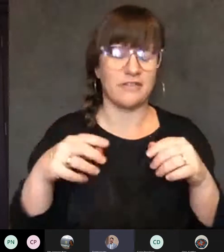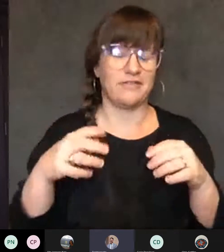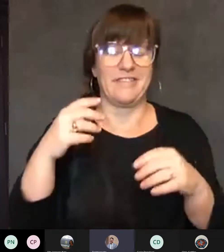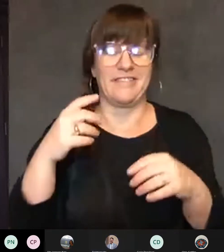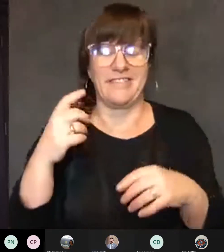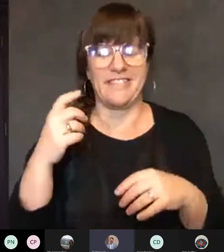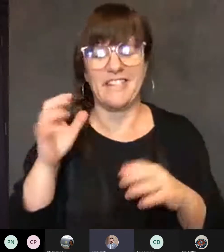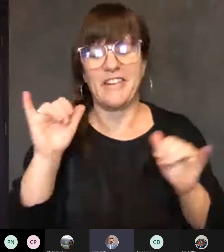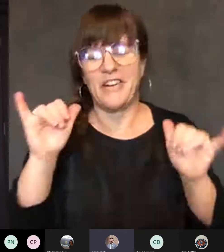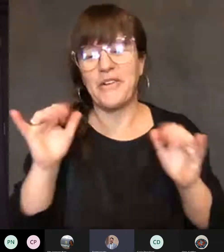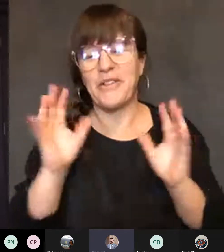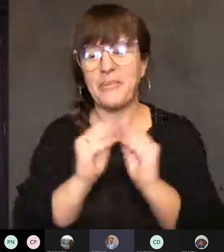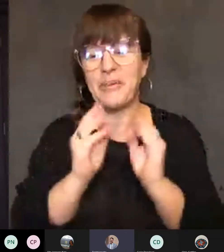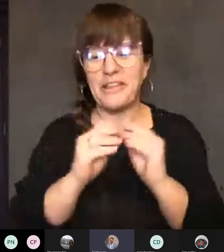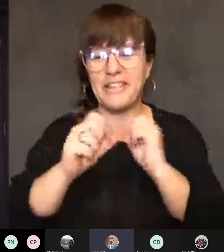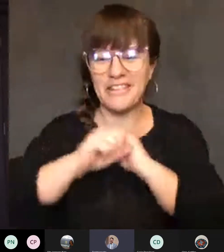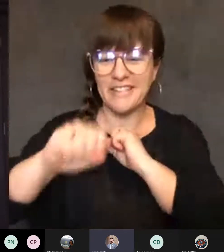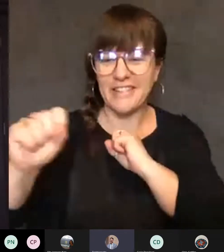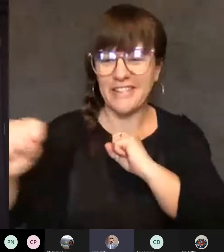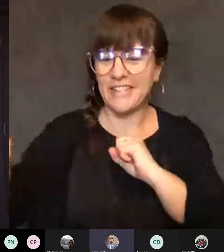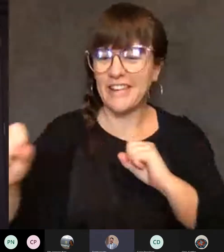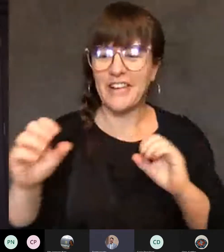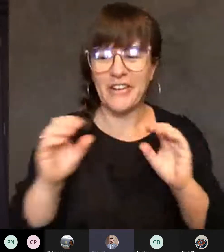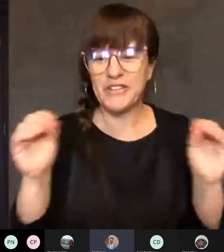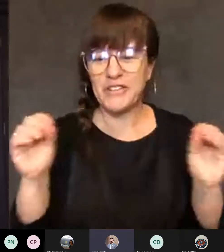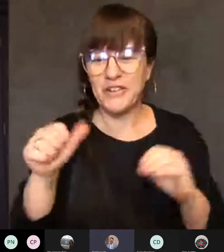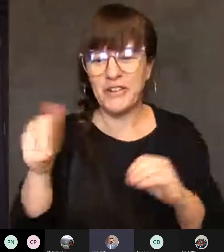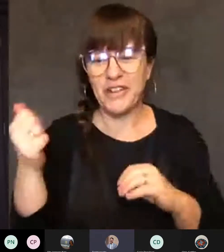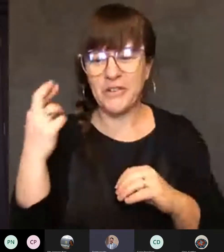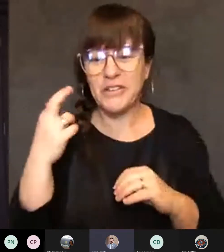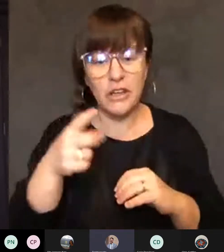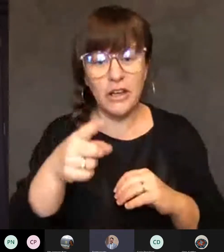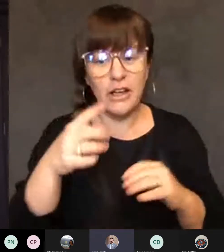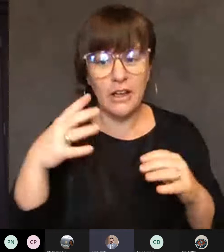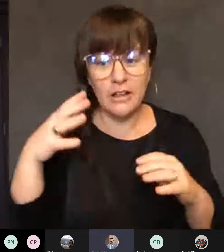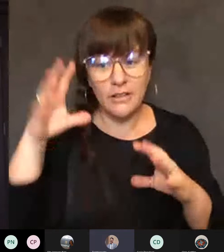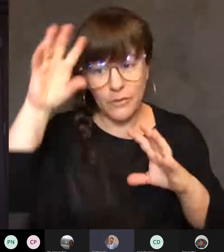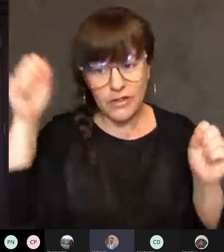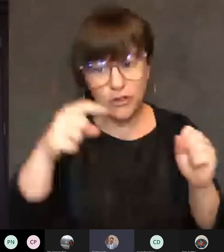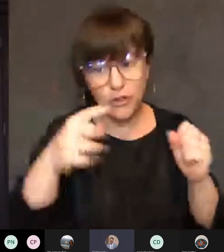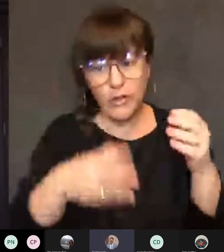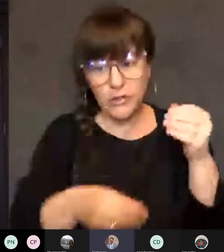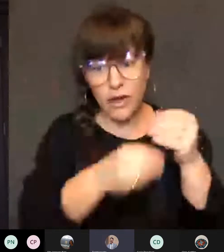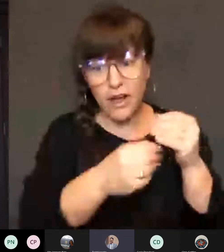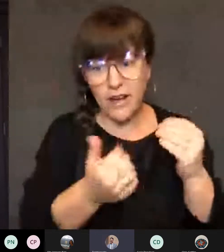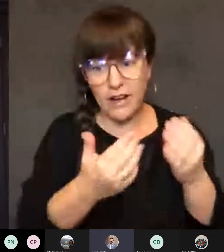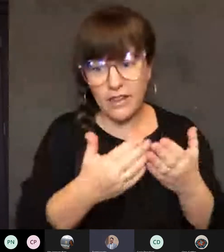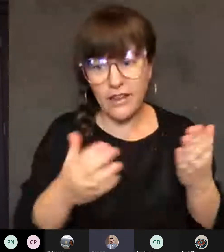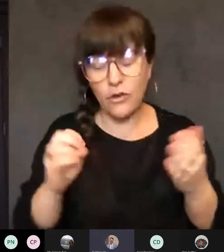But Becky, do you have anything you want to add? And I'll also ask to the group here,